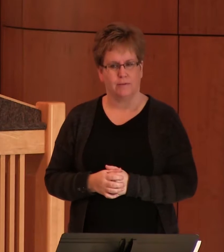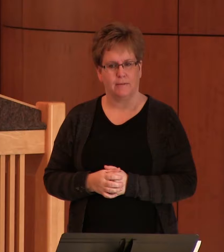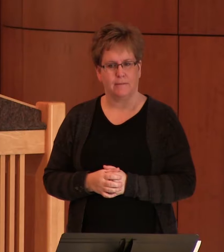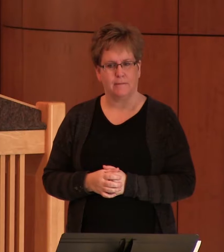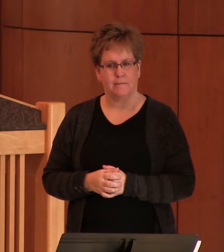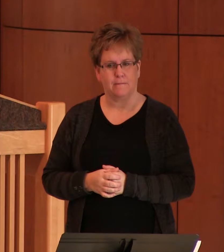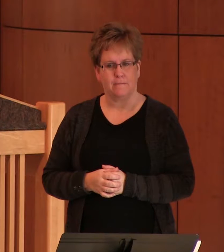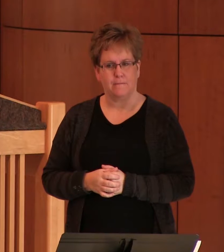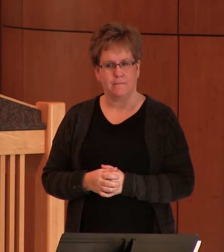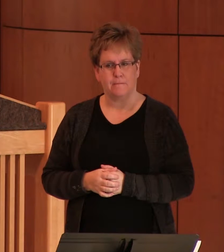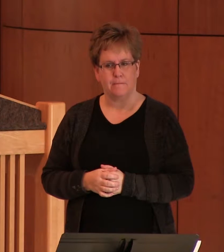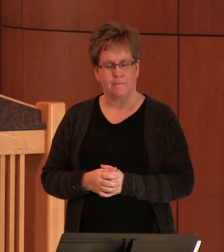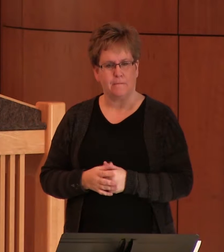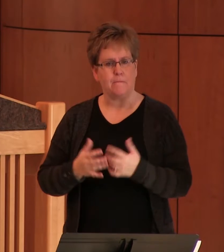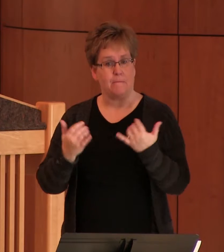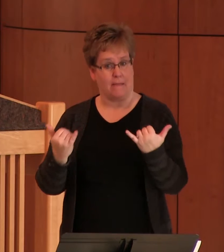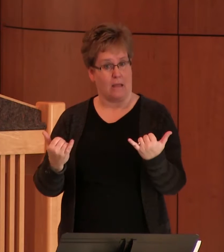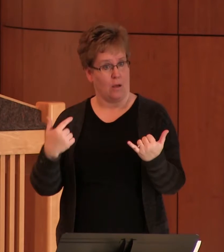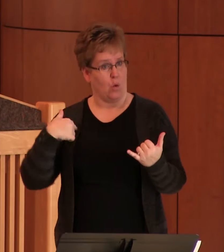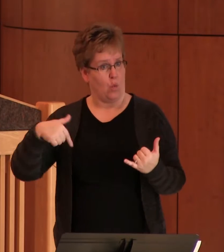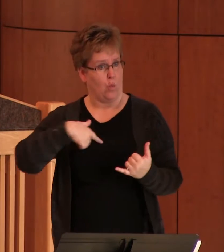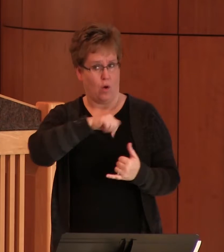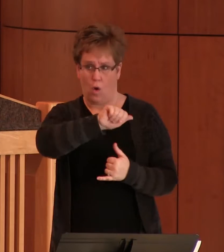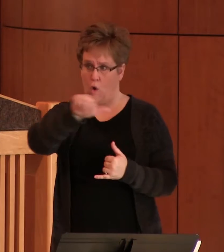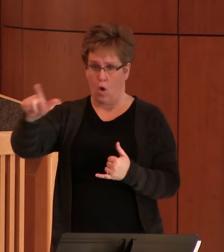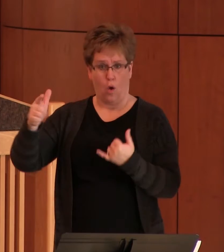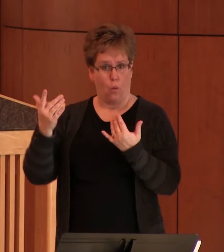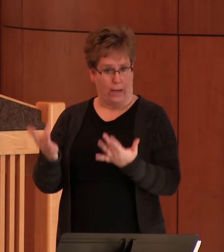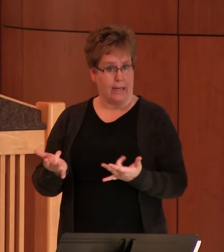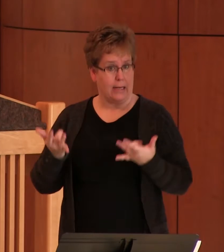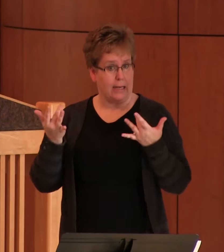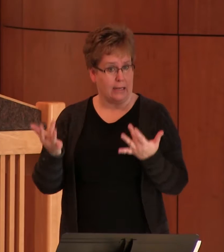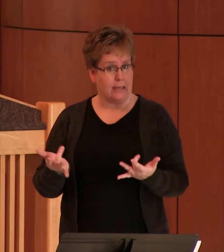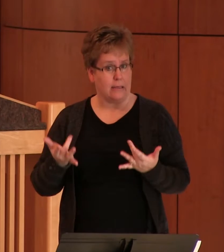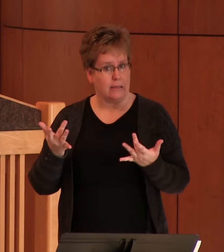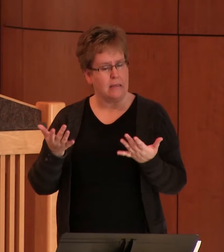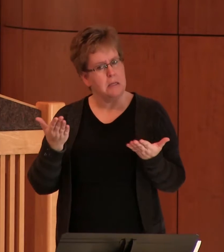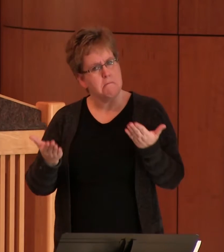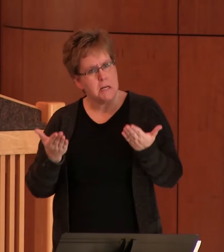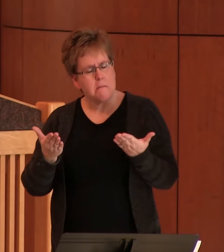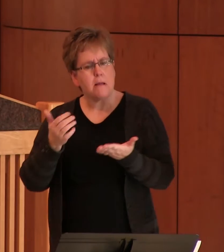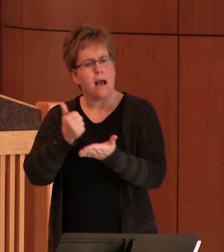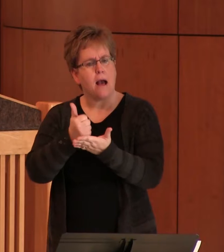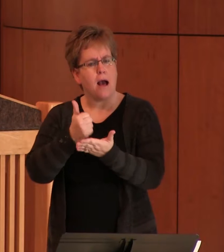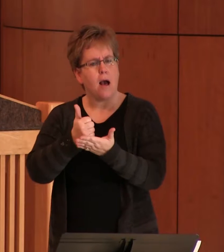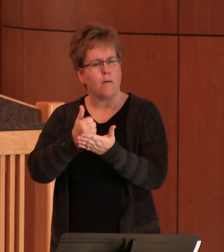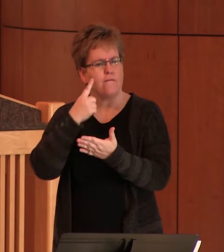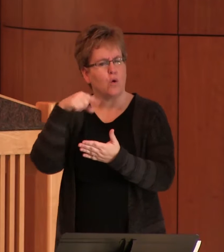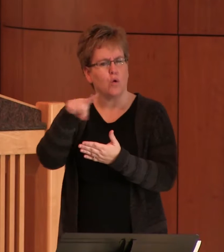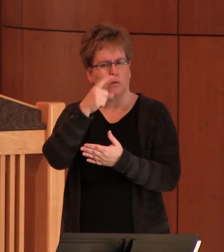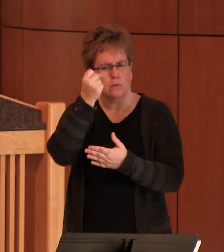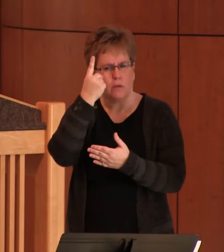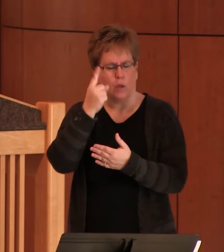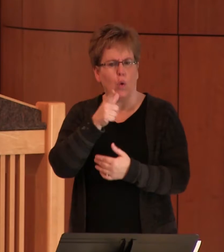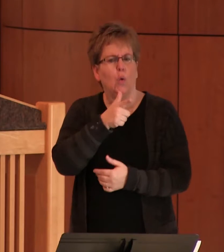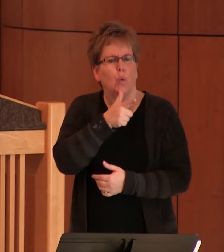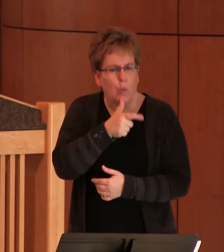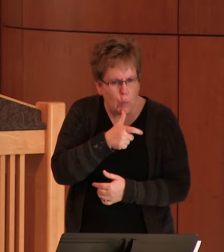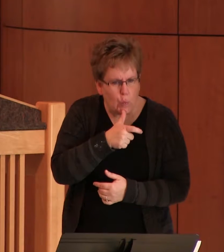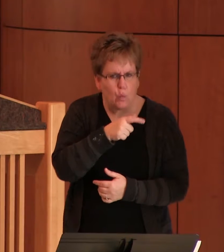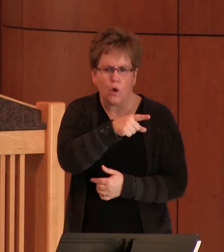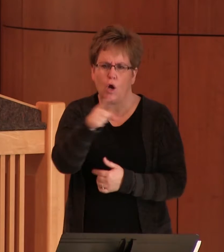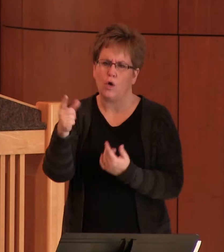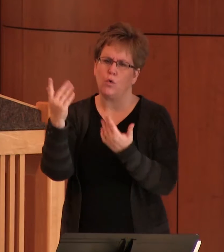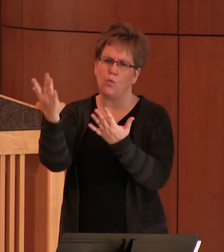And since we're in this time of waiting, it might actually be important and helpful for us to be clear about whom we are waiting